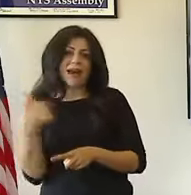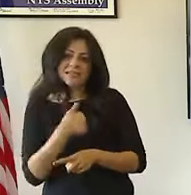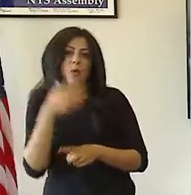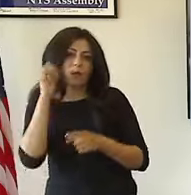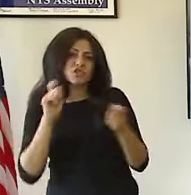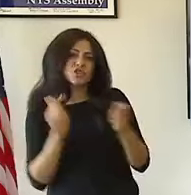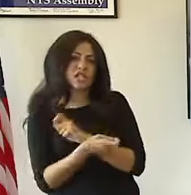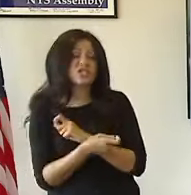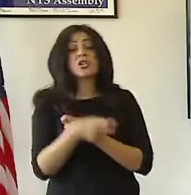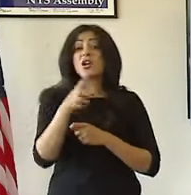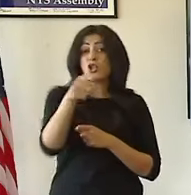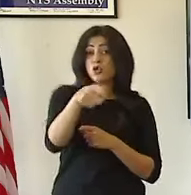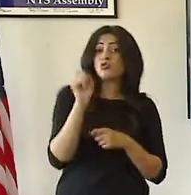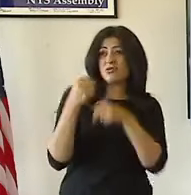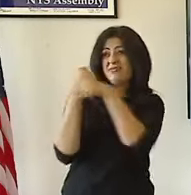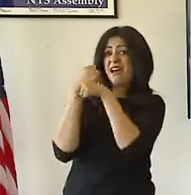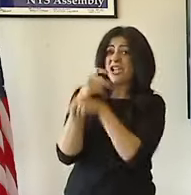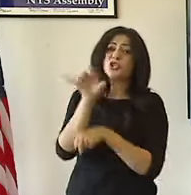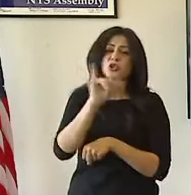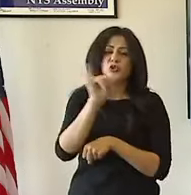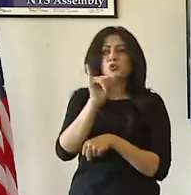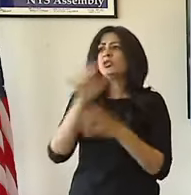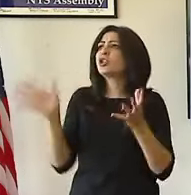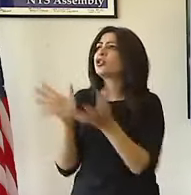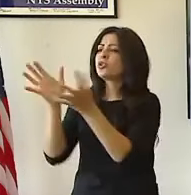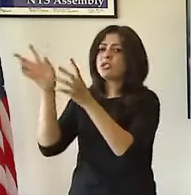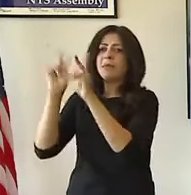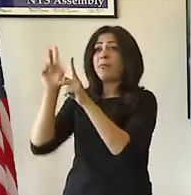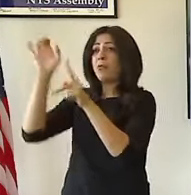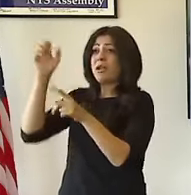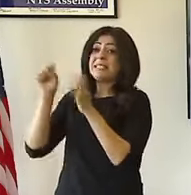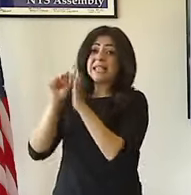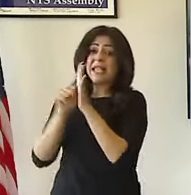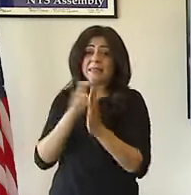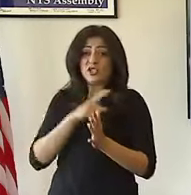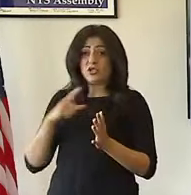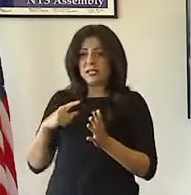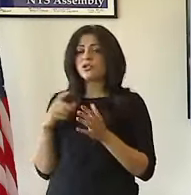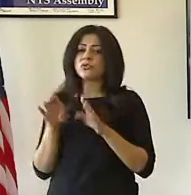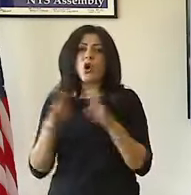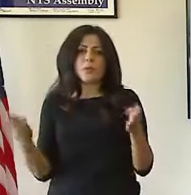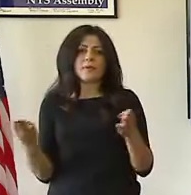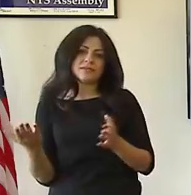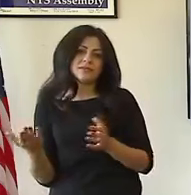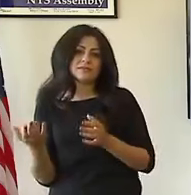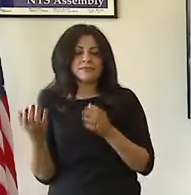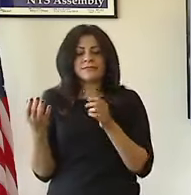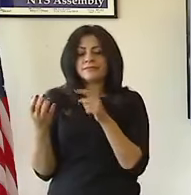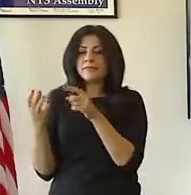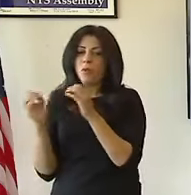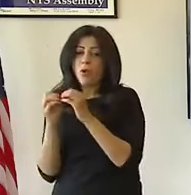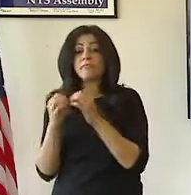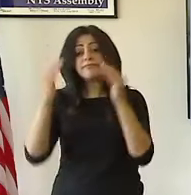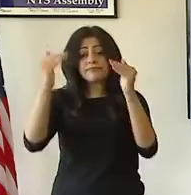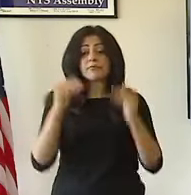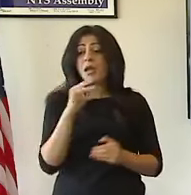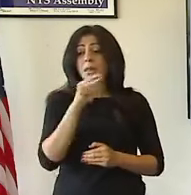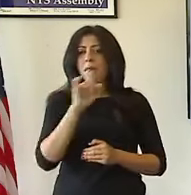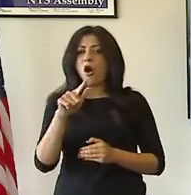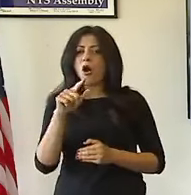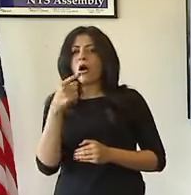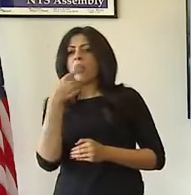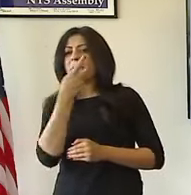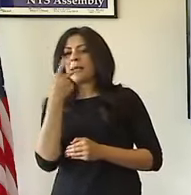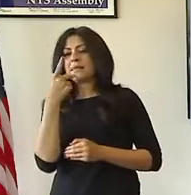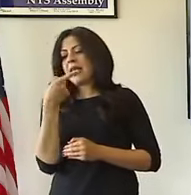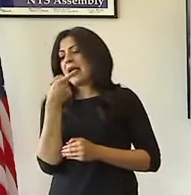state legislators, local officials to speak out, and I will continue to do that with you. When will the Galleria open? Dave,